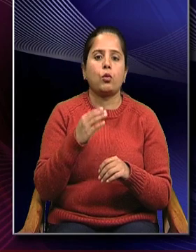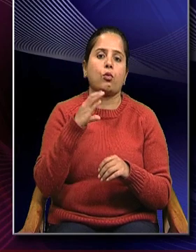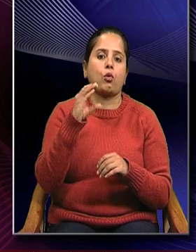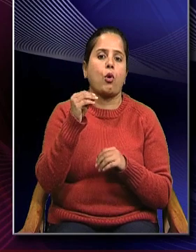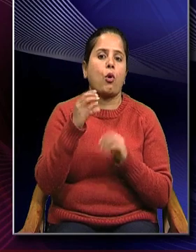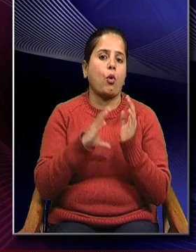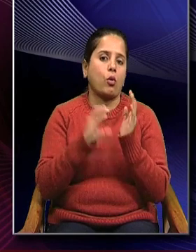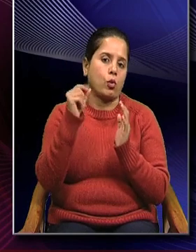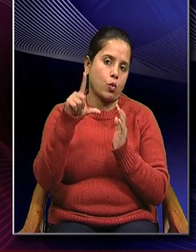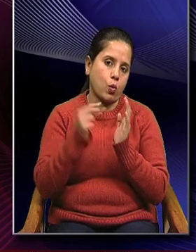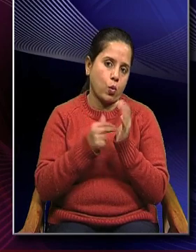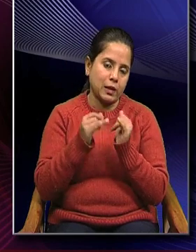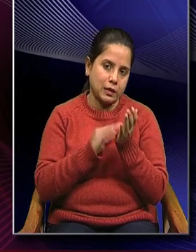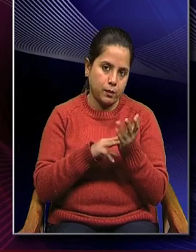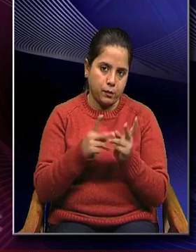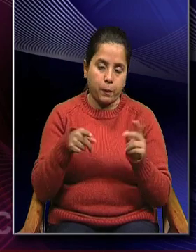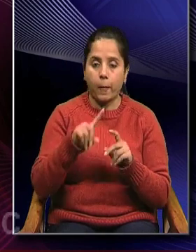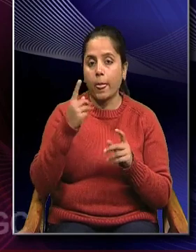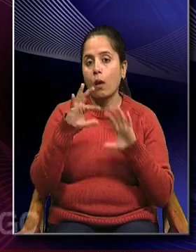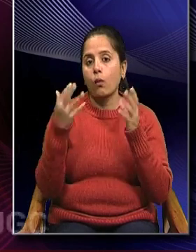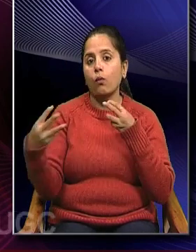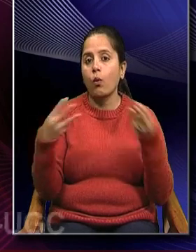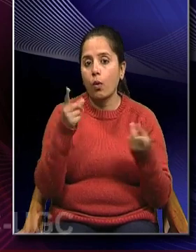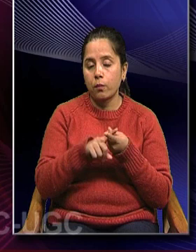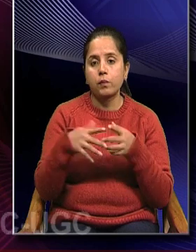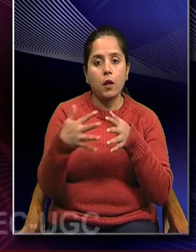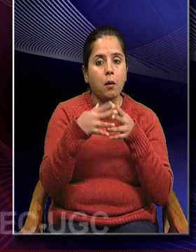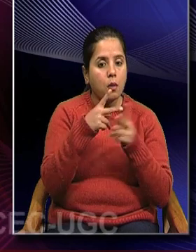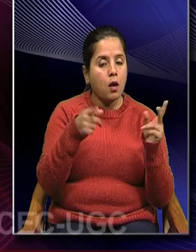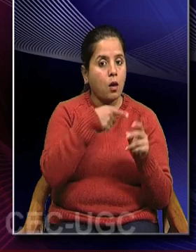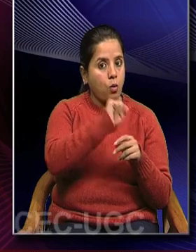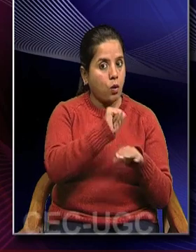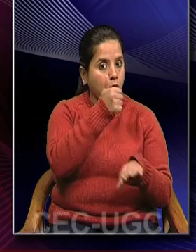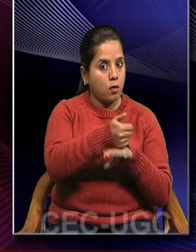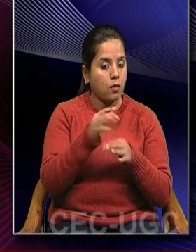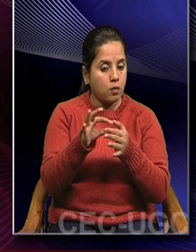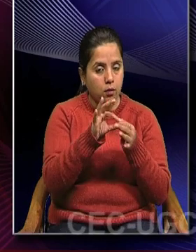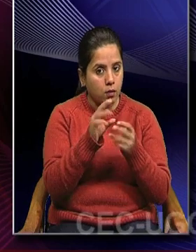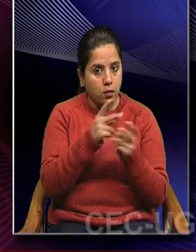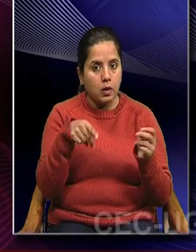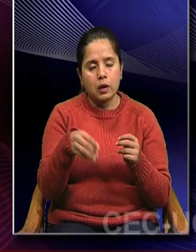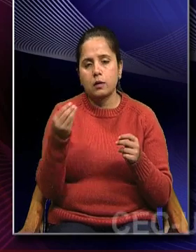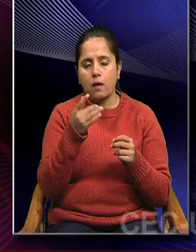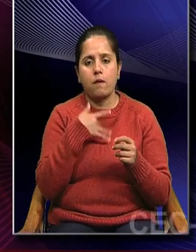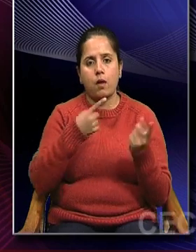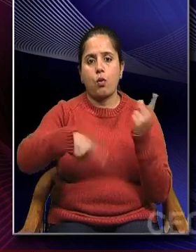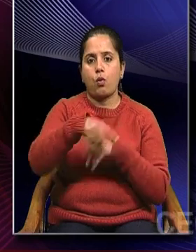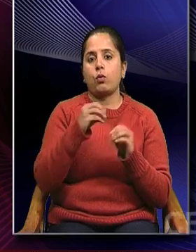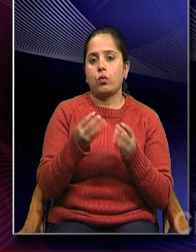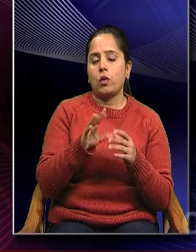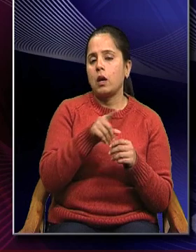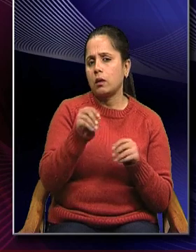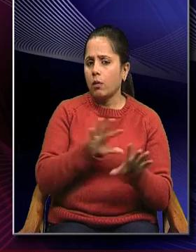So, we find that from the First World War, where US, it established its hegemony in some sense, and this